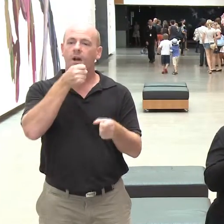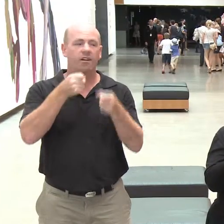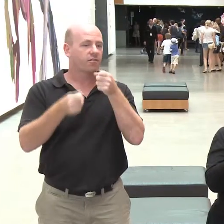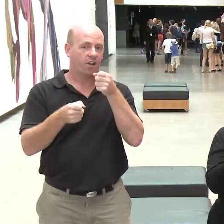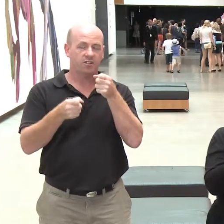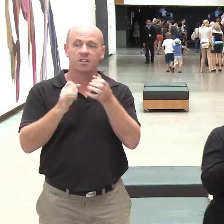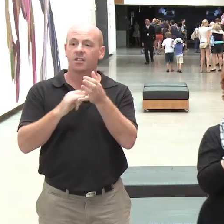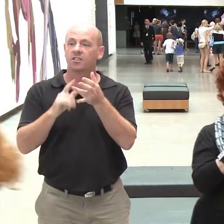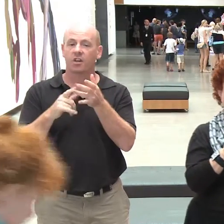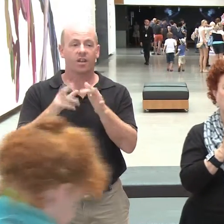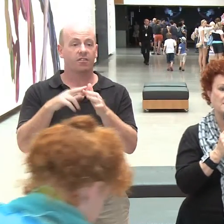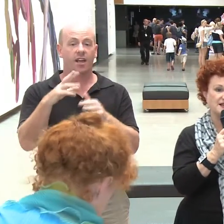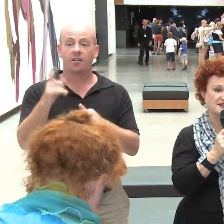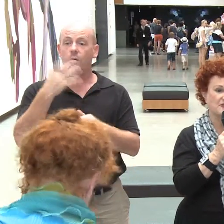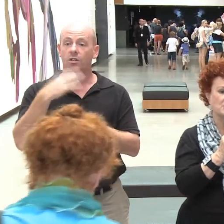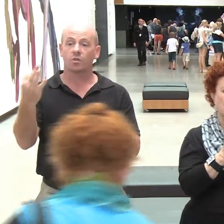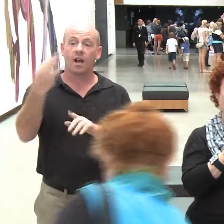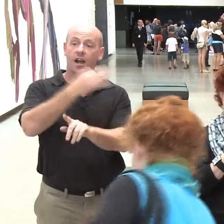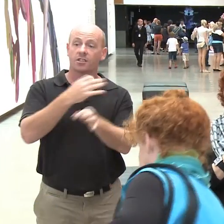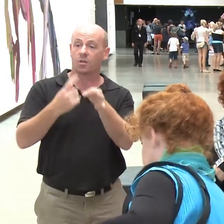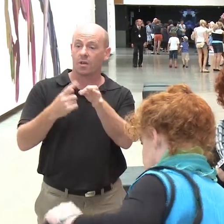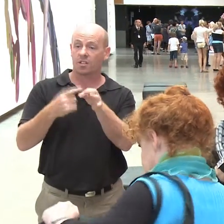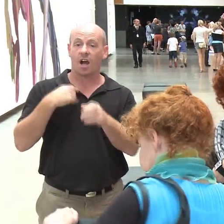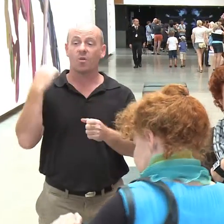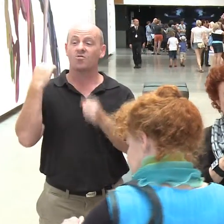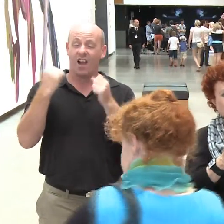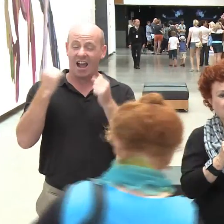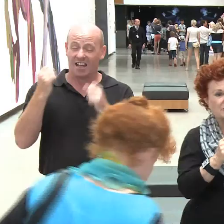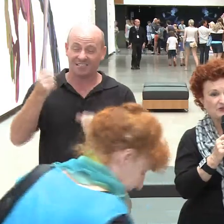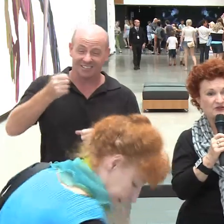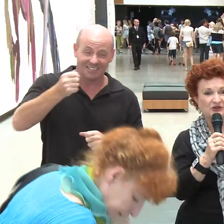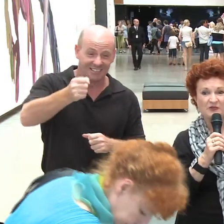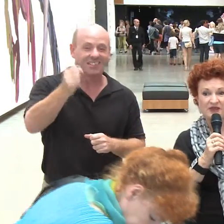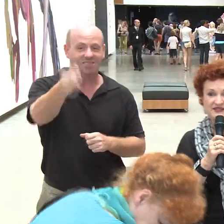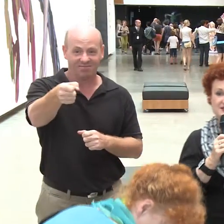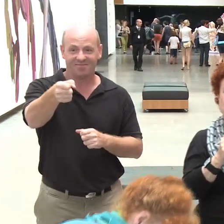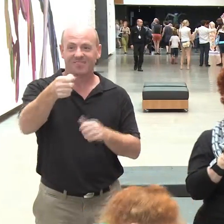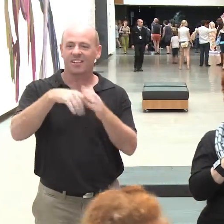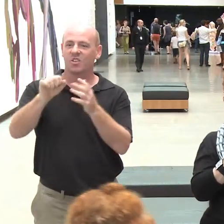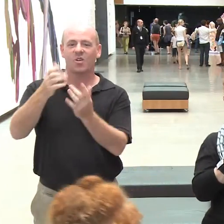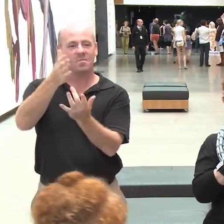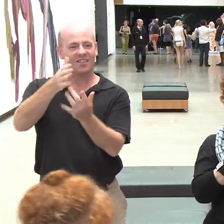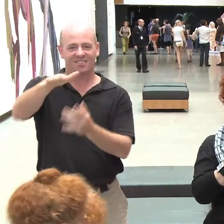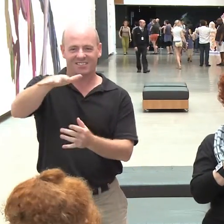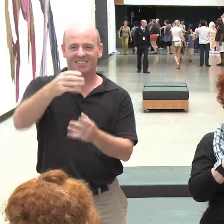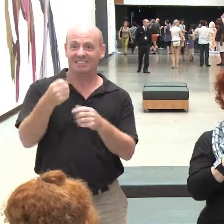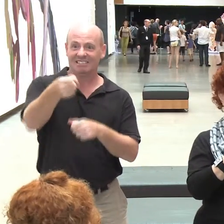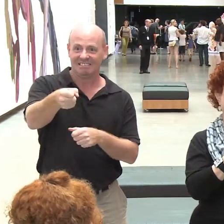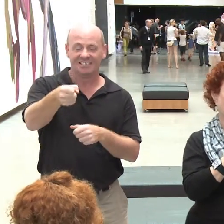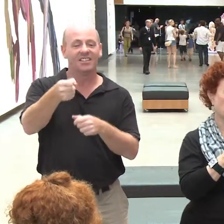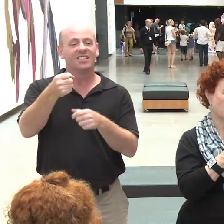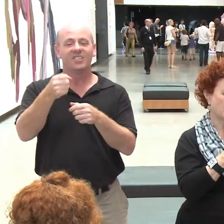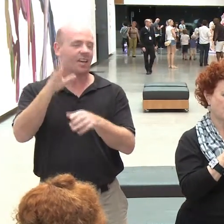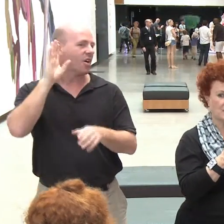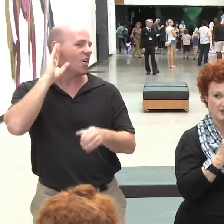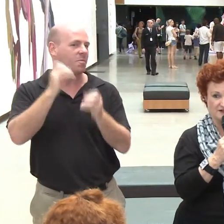microphones, so if anybody wants to ask a question, I'll come dashing into your midst so that you can be